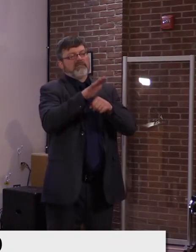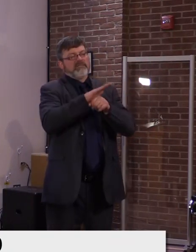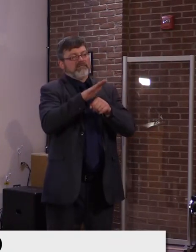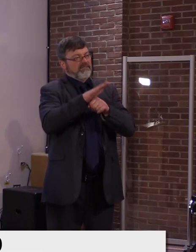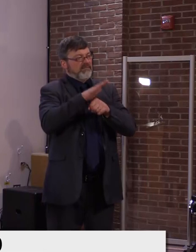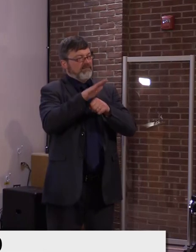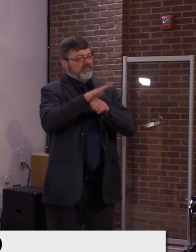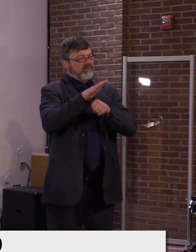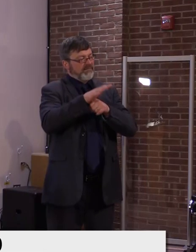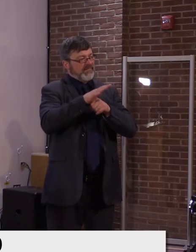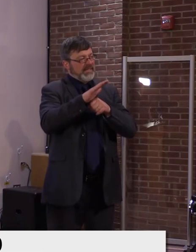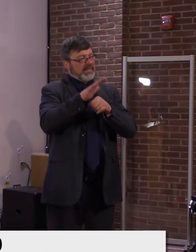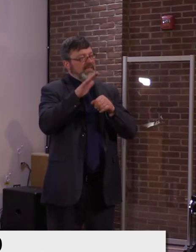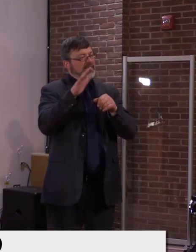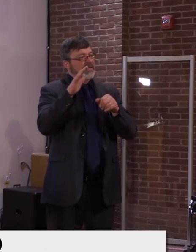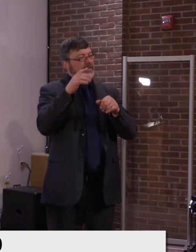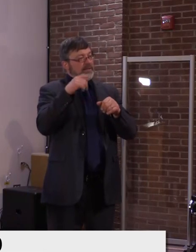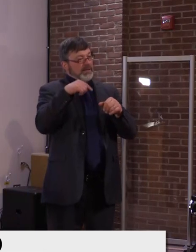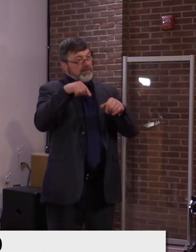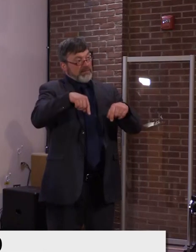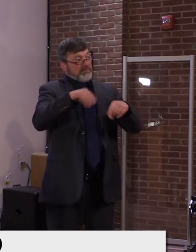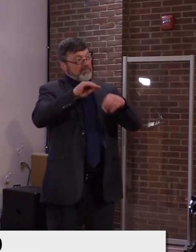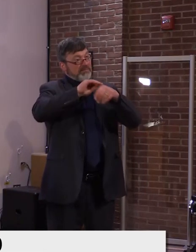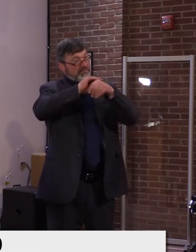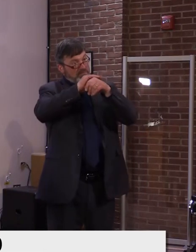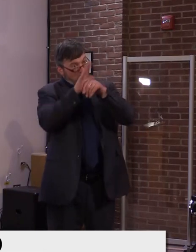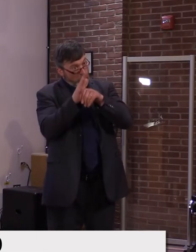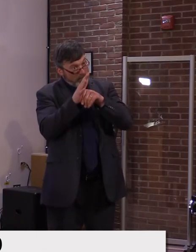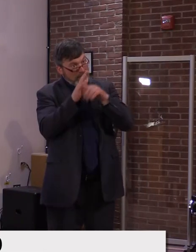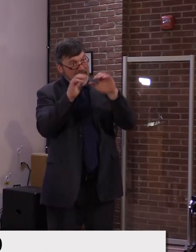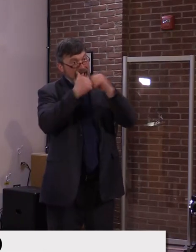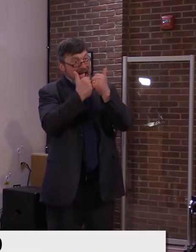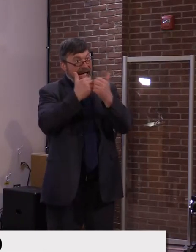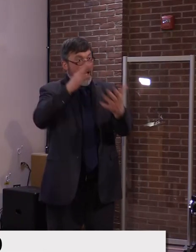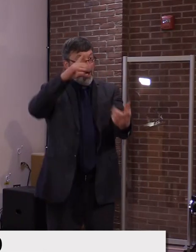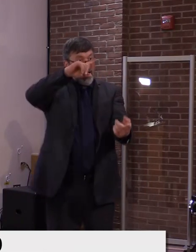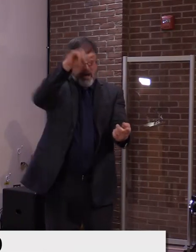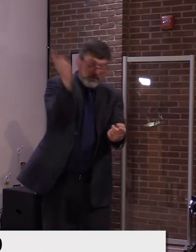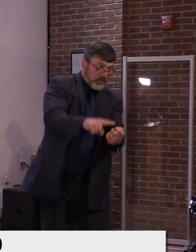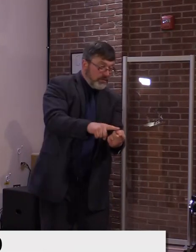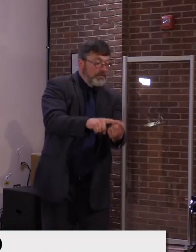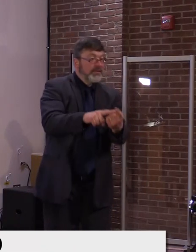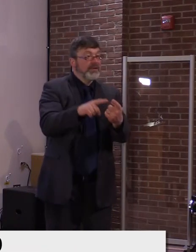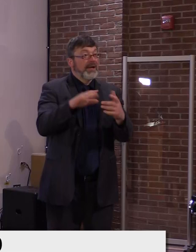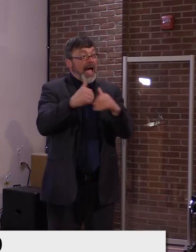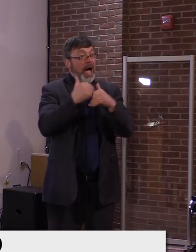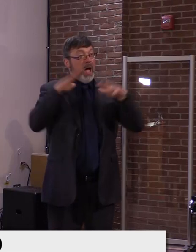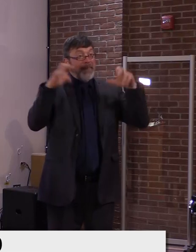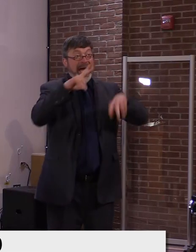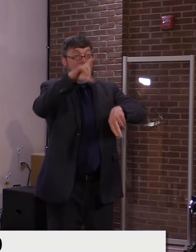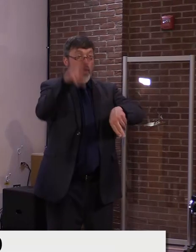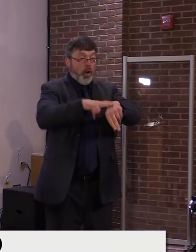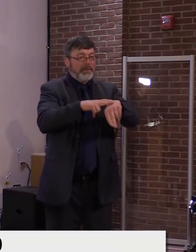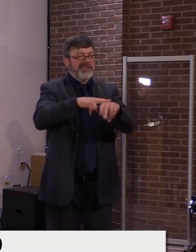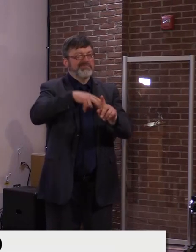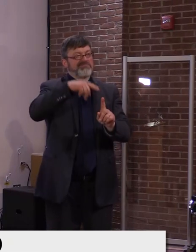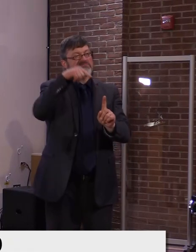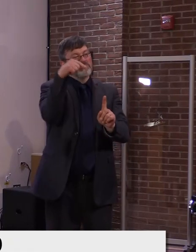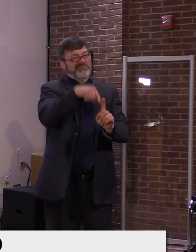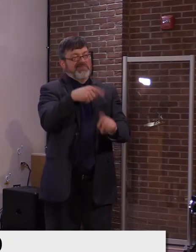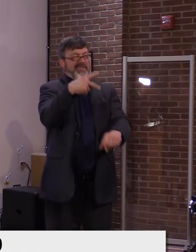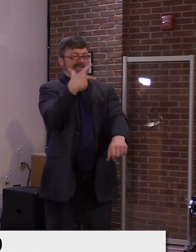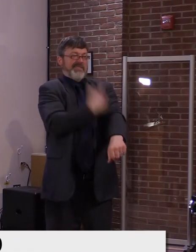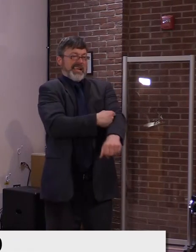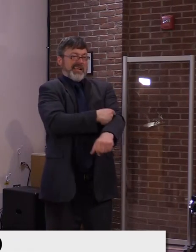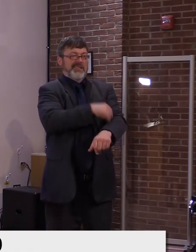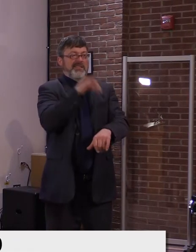get more vaccines out, more vaccinations in arms in order to get back to normalcy. So again, I think